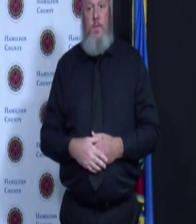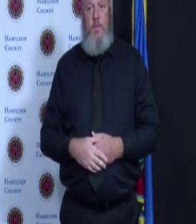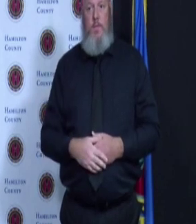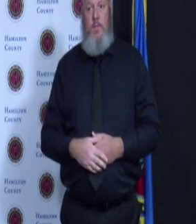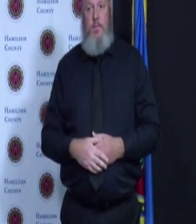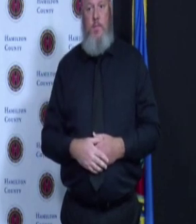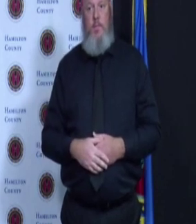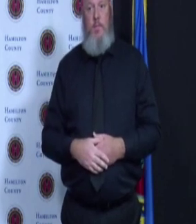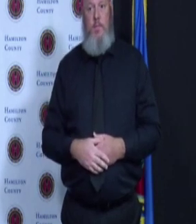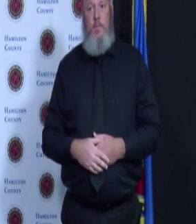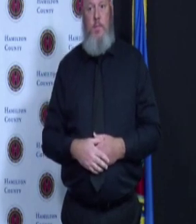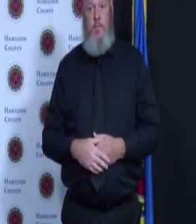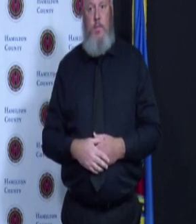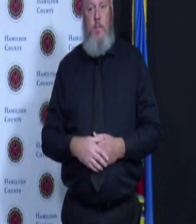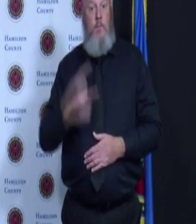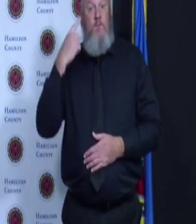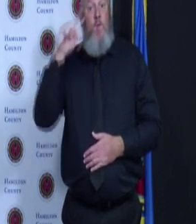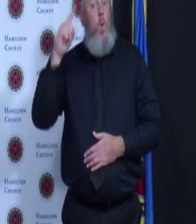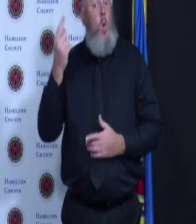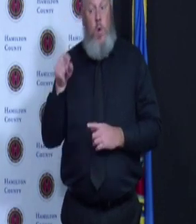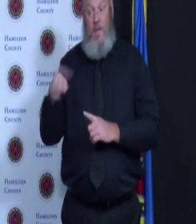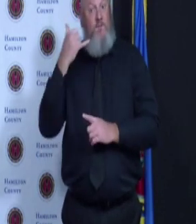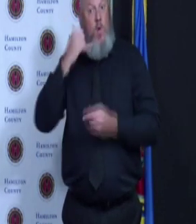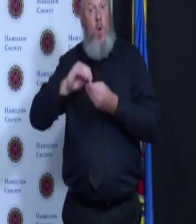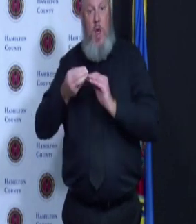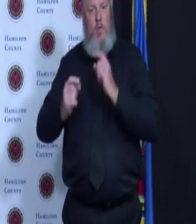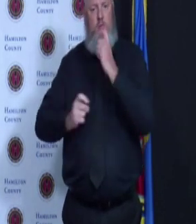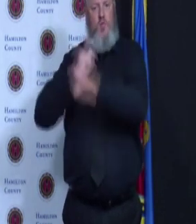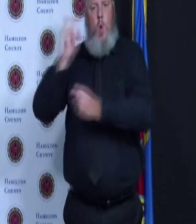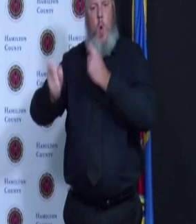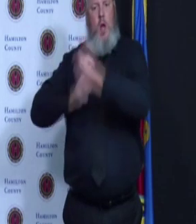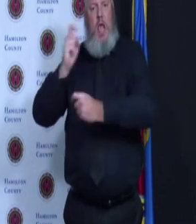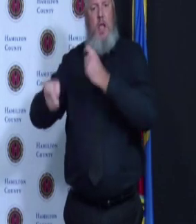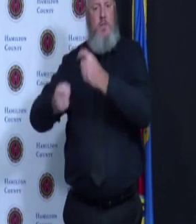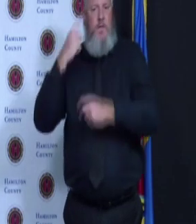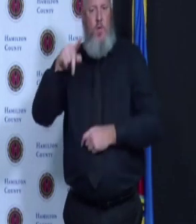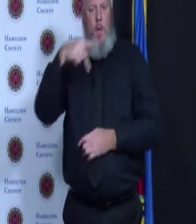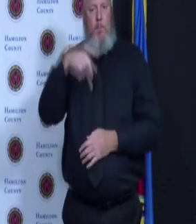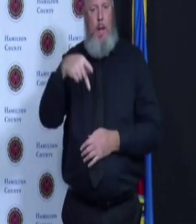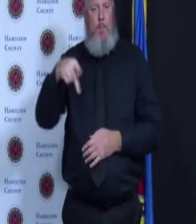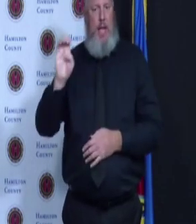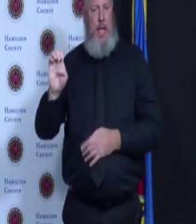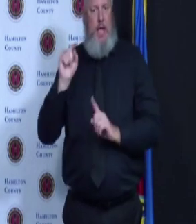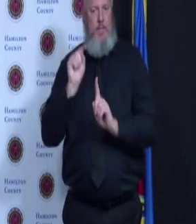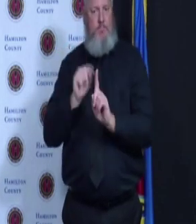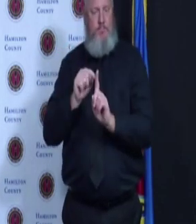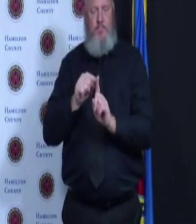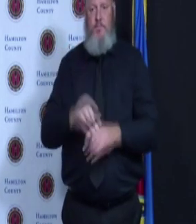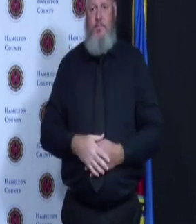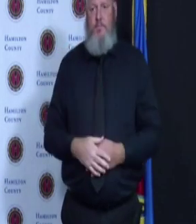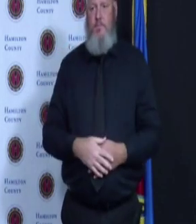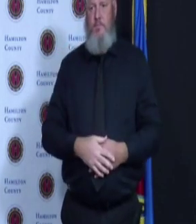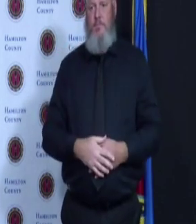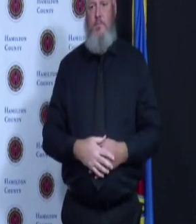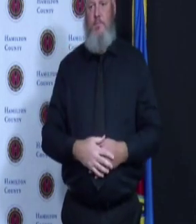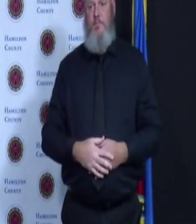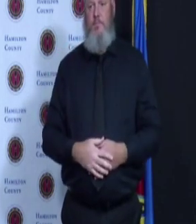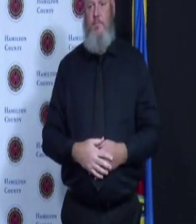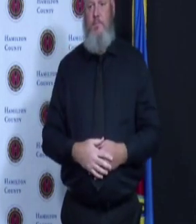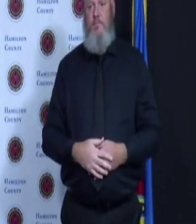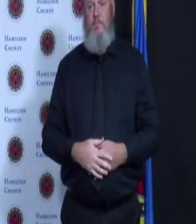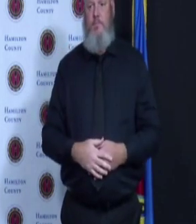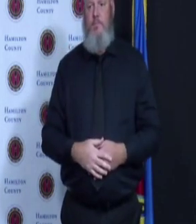513-263-8200 for donation drop-off and additional information. I wanted to take a few moments to address a